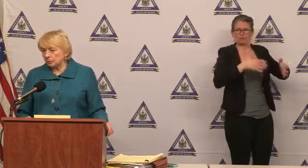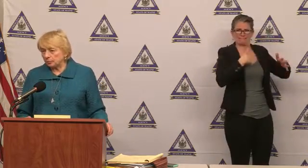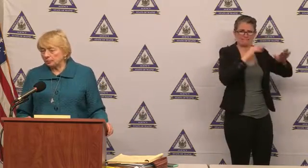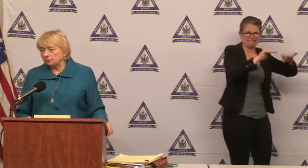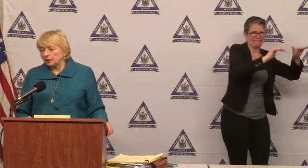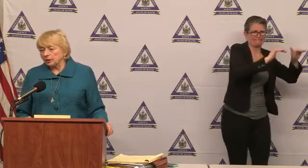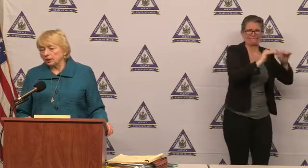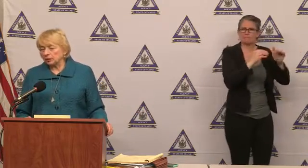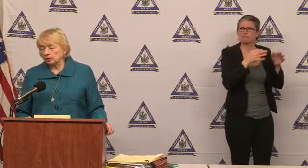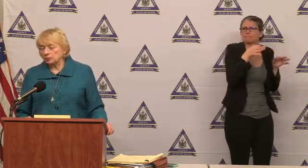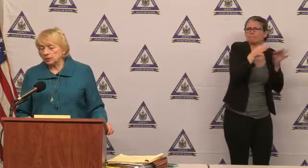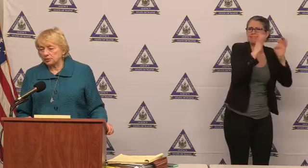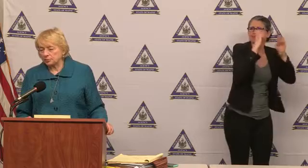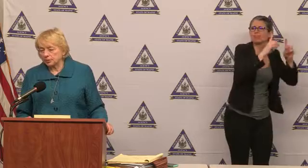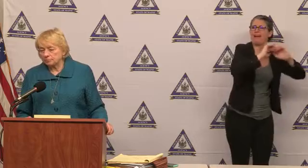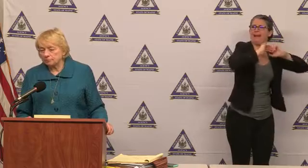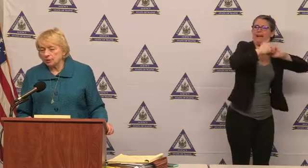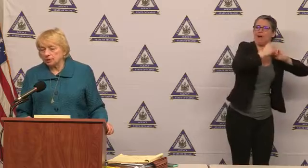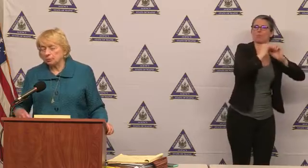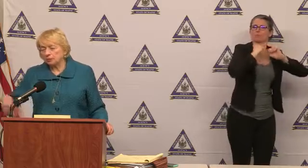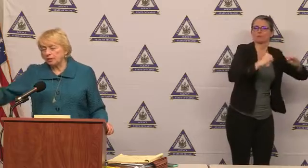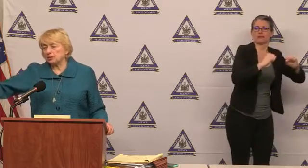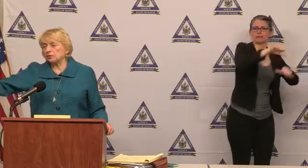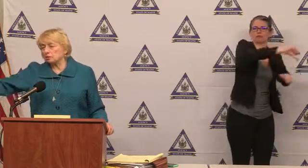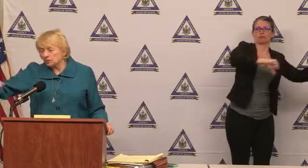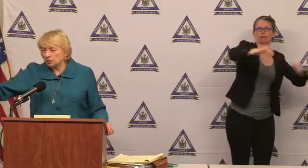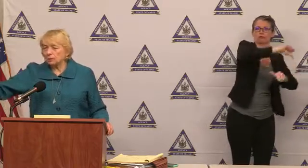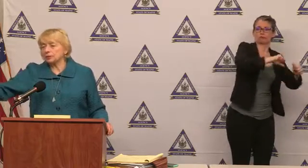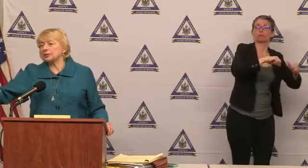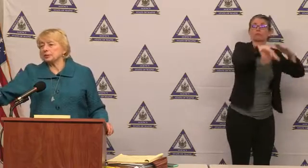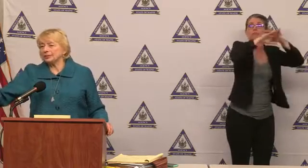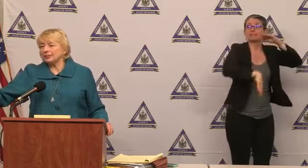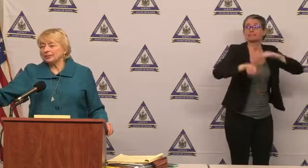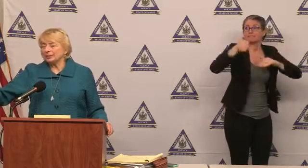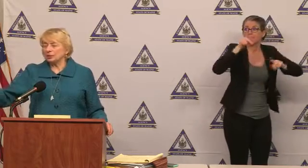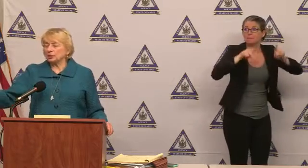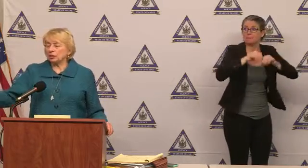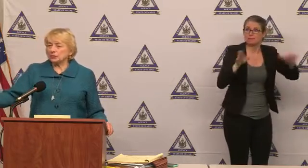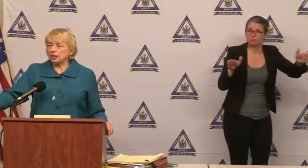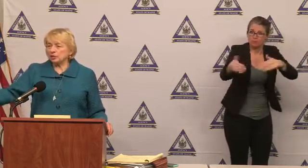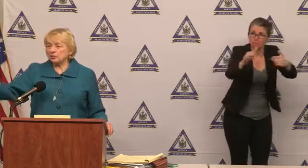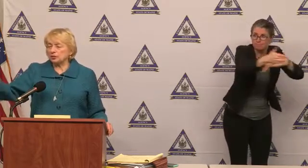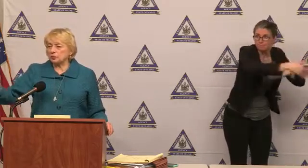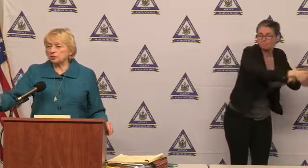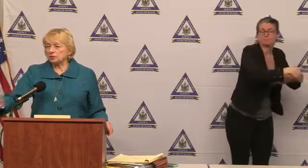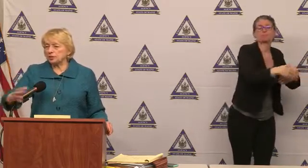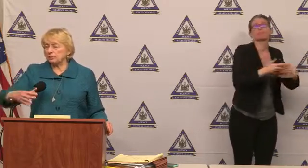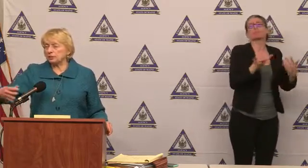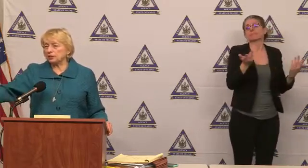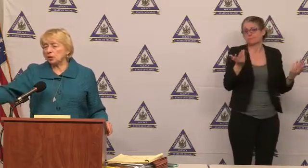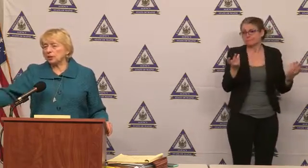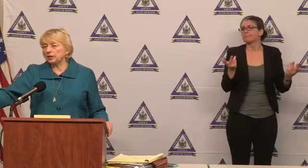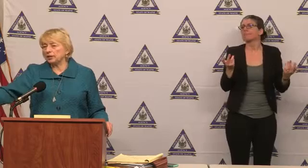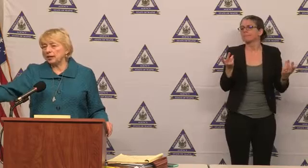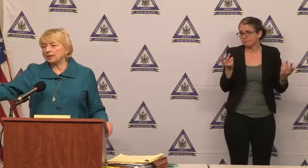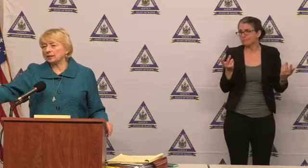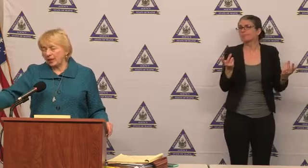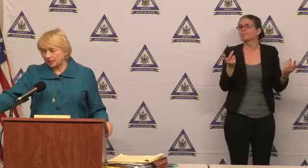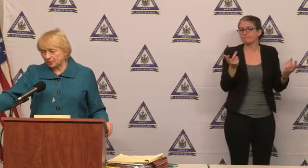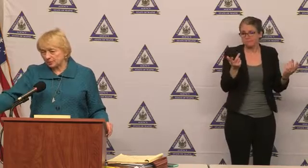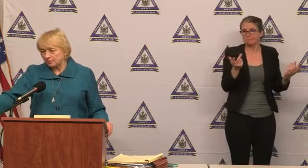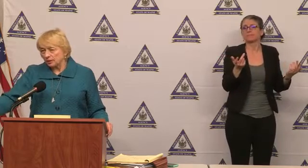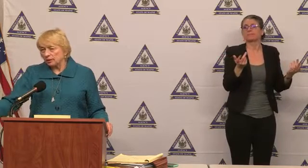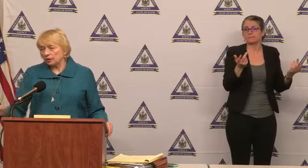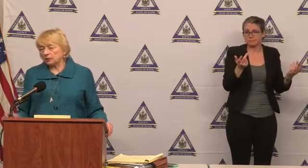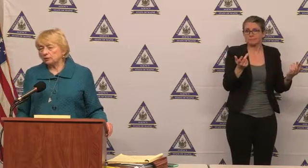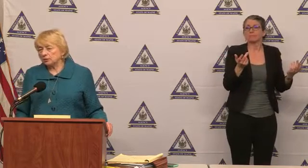of people in close proximity, to prevent the typical congregation of workers coming and going at the